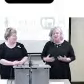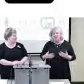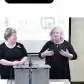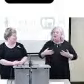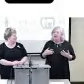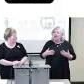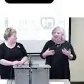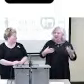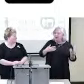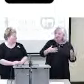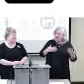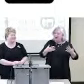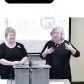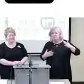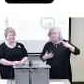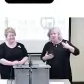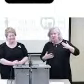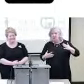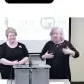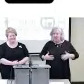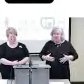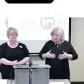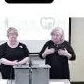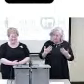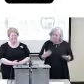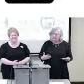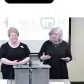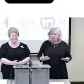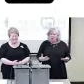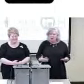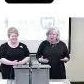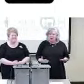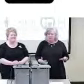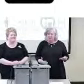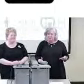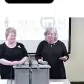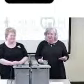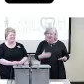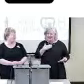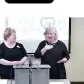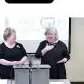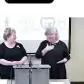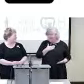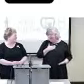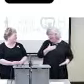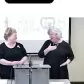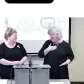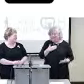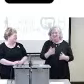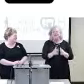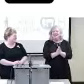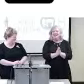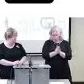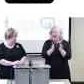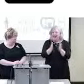want to be able to exercise maybe stretch um pardon me i have a little tickle here